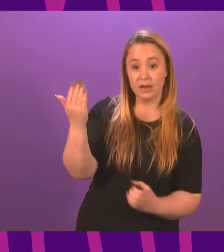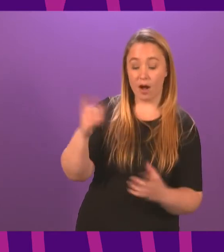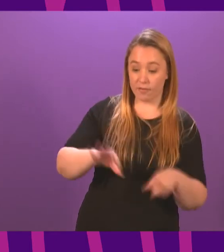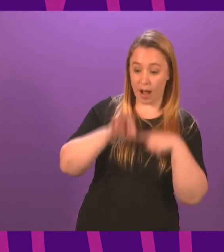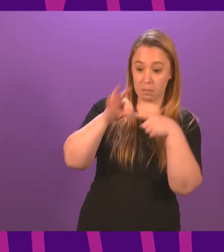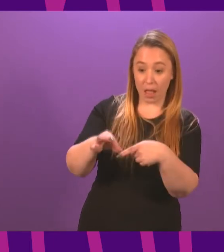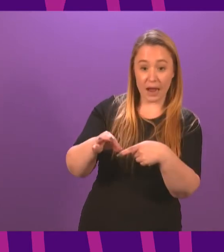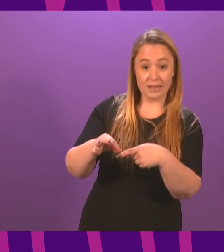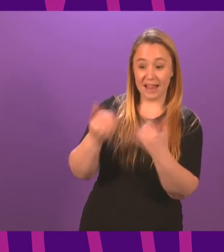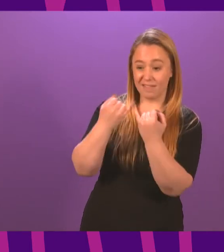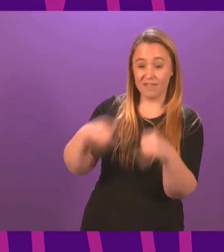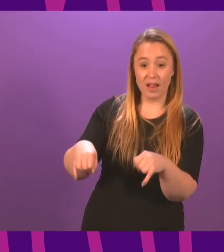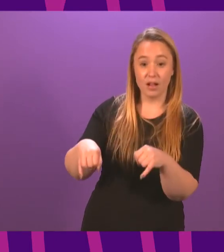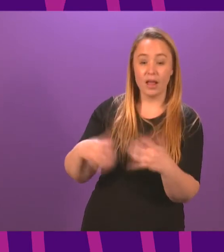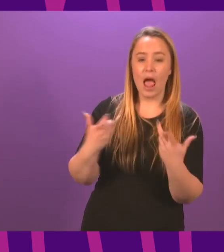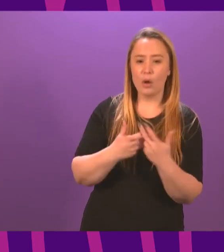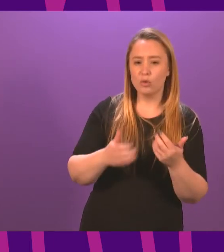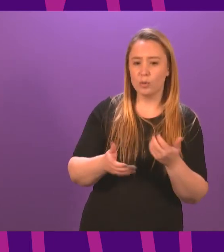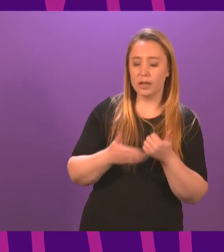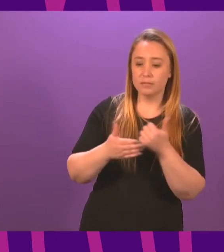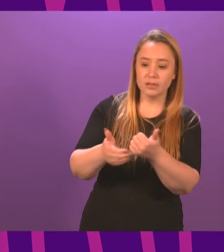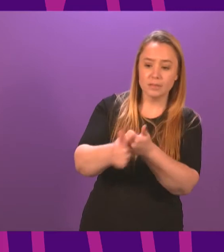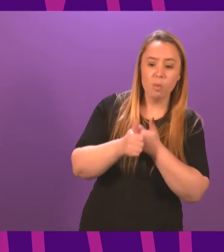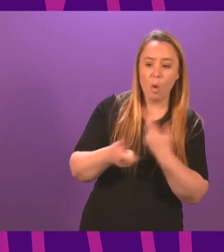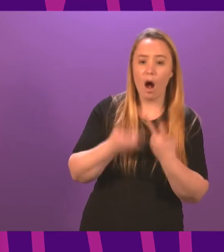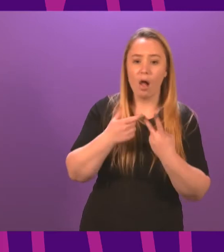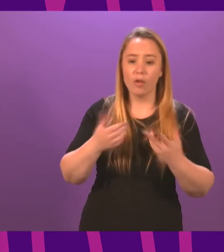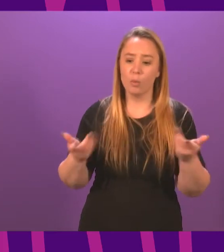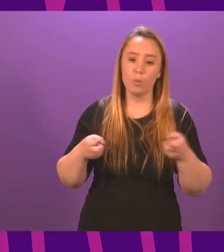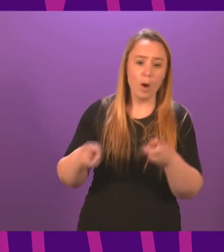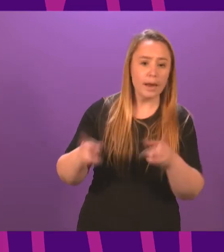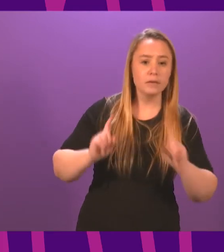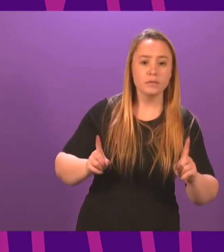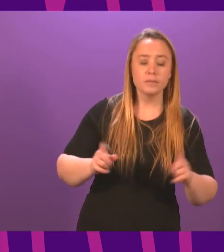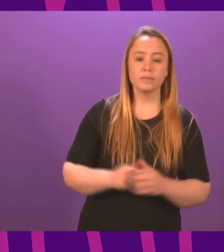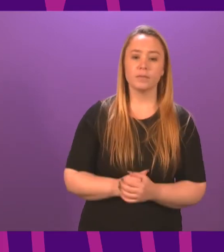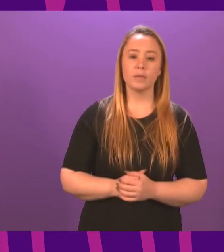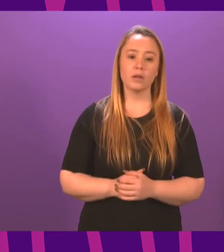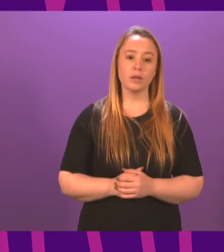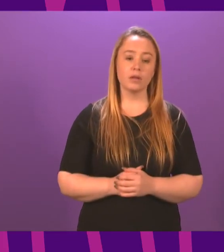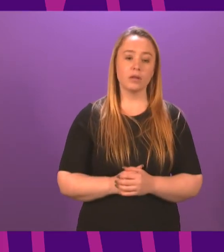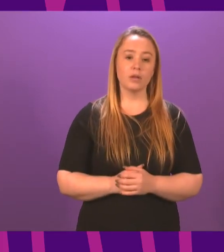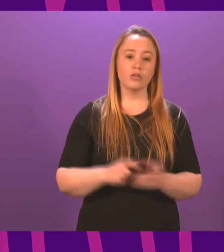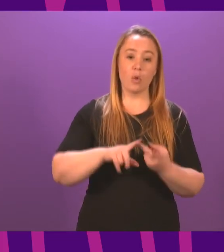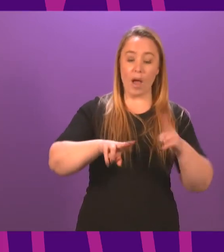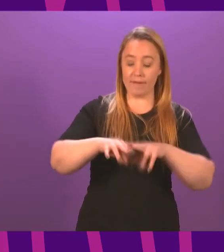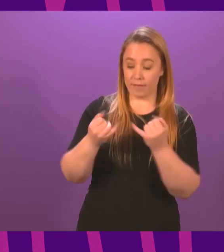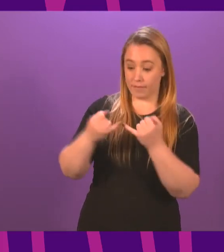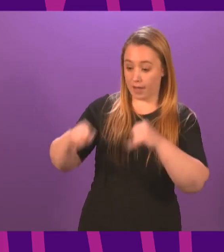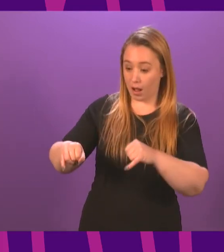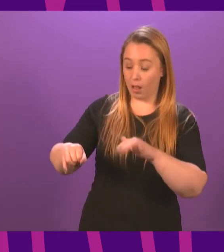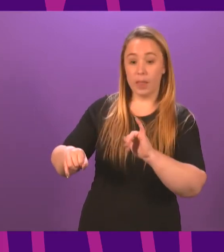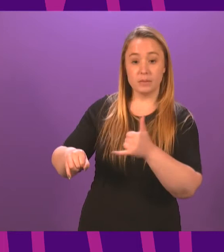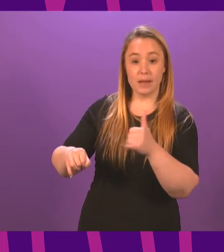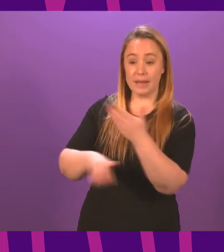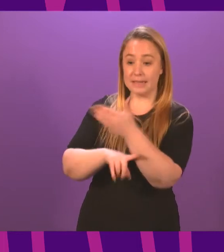the self-isolation grant could be supported elsewhere. For instance, just one example, are they signposted automatically for a potential crisis